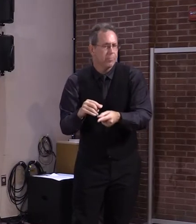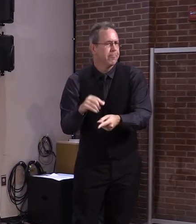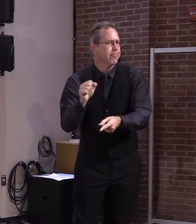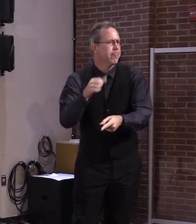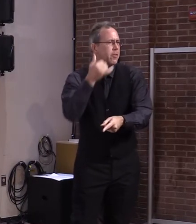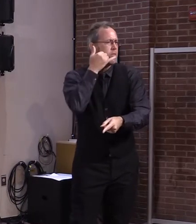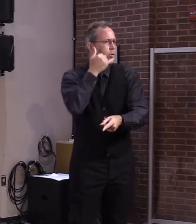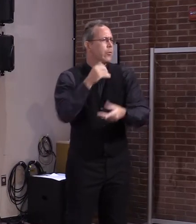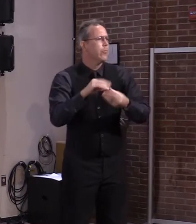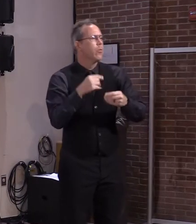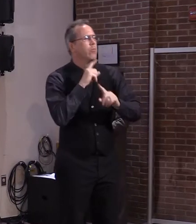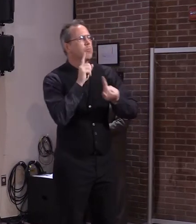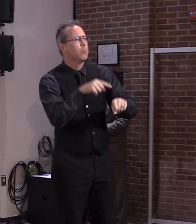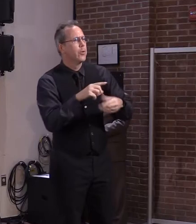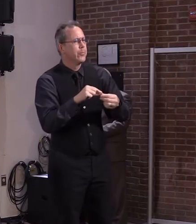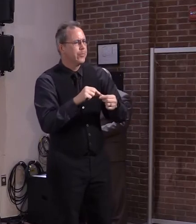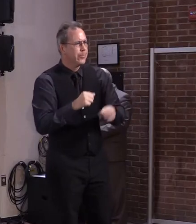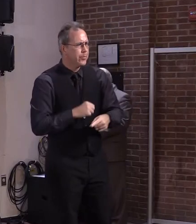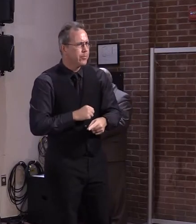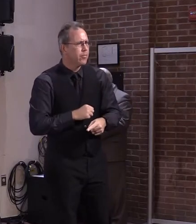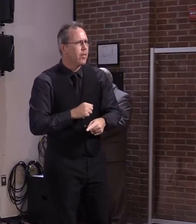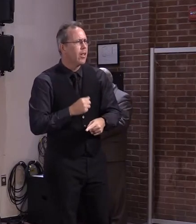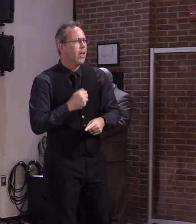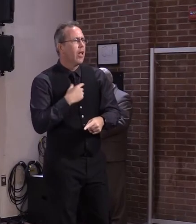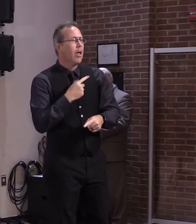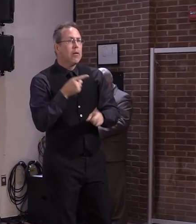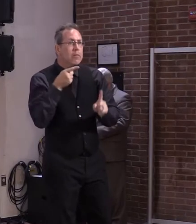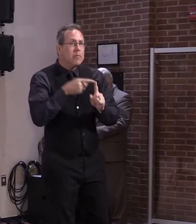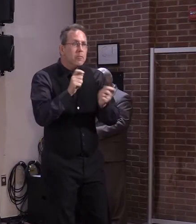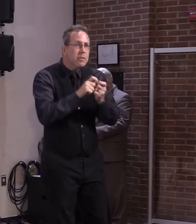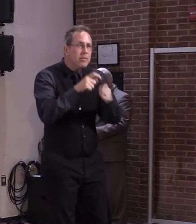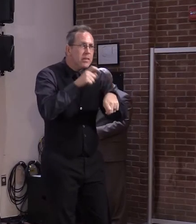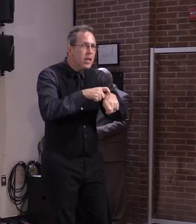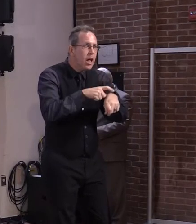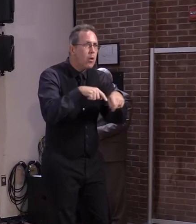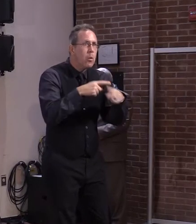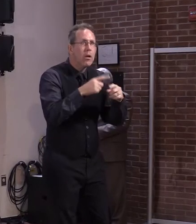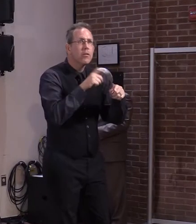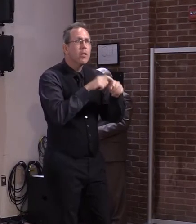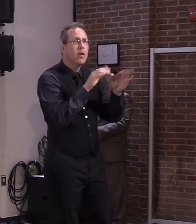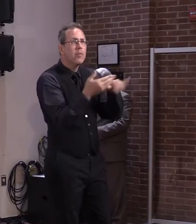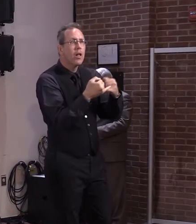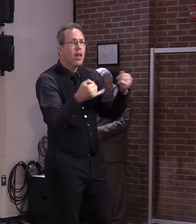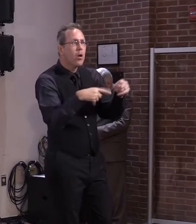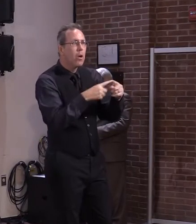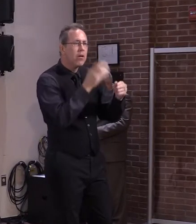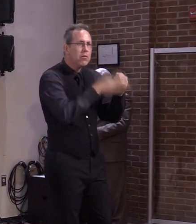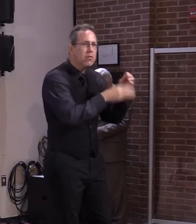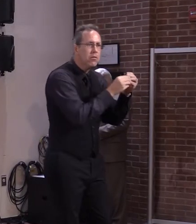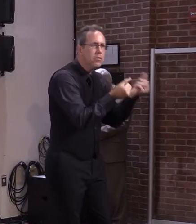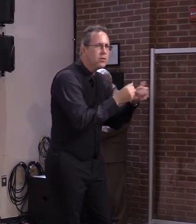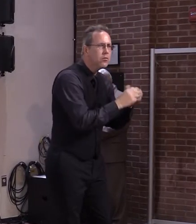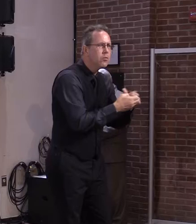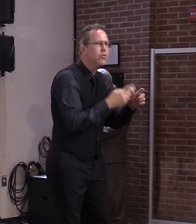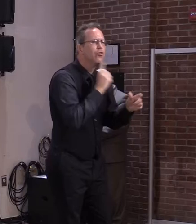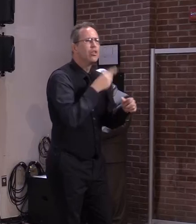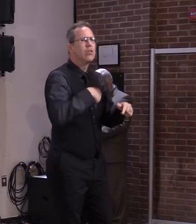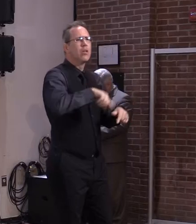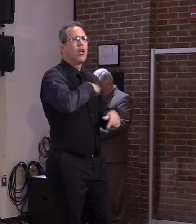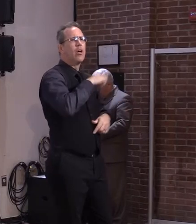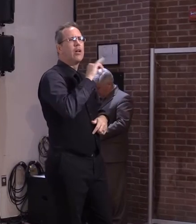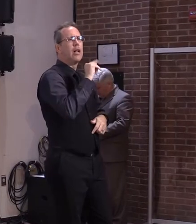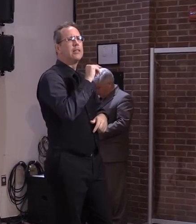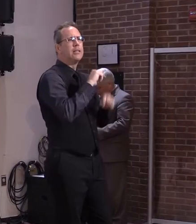We're not on a specific timeline. We'll take our cues from the project team and the Agency of Digital Services on what the right time to roll back at it.